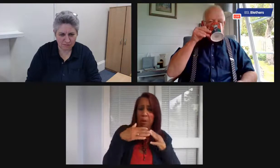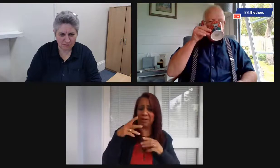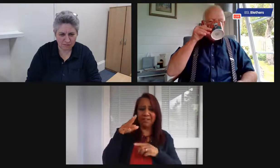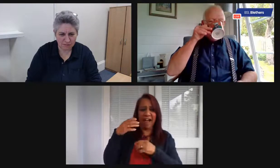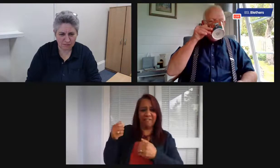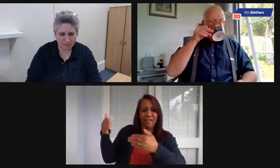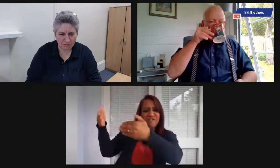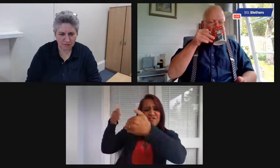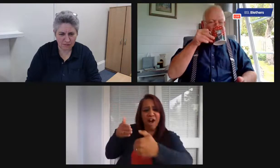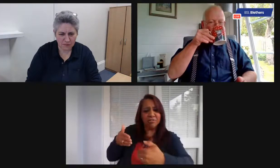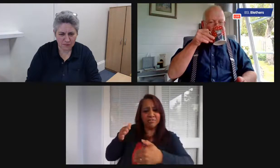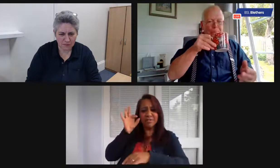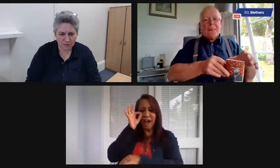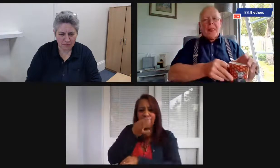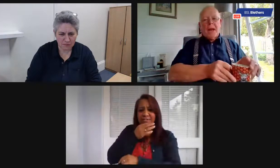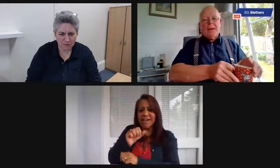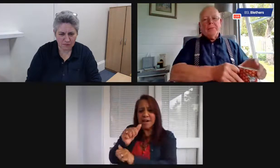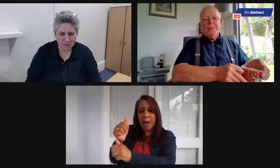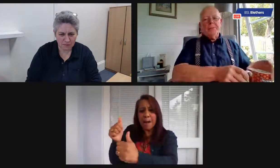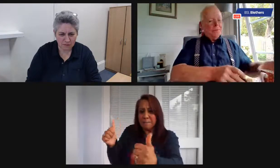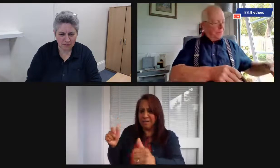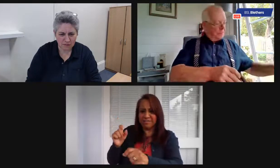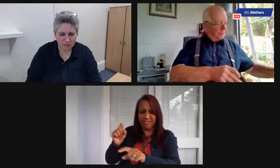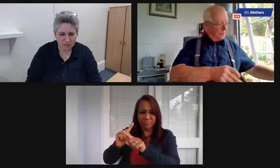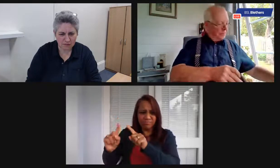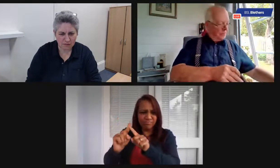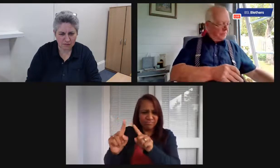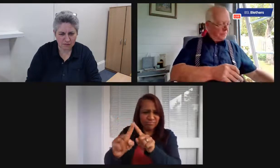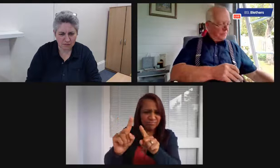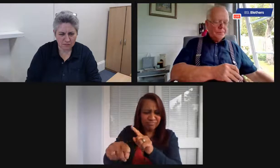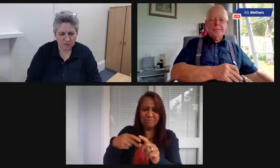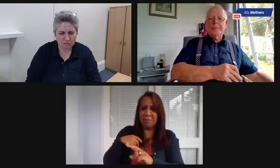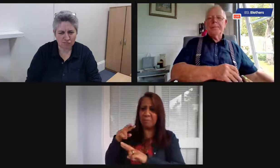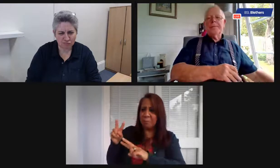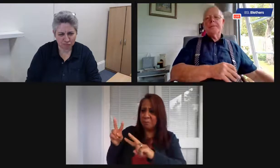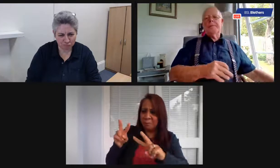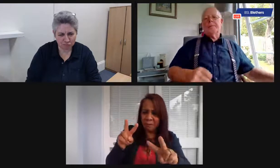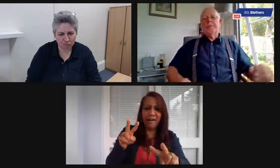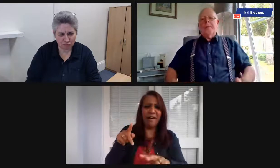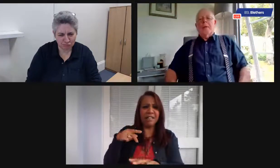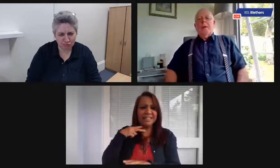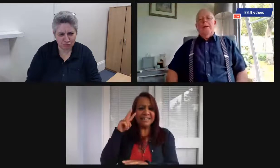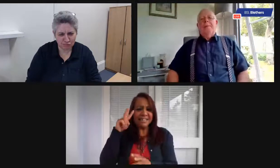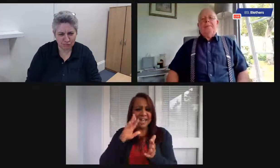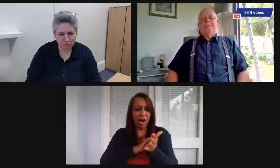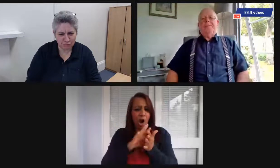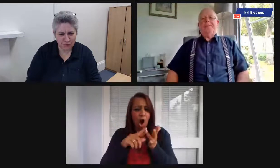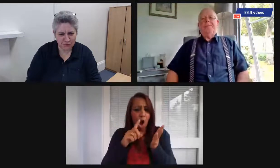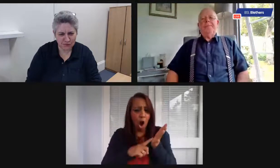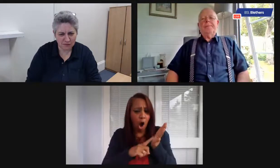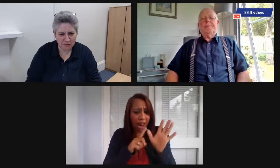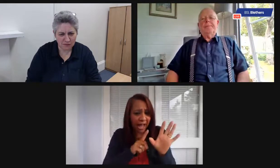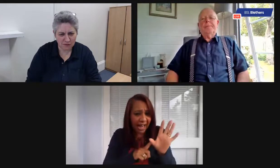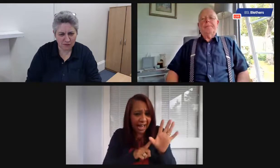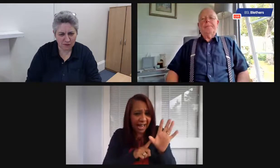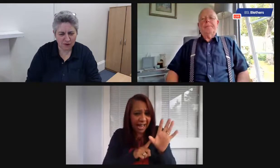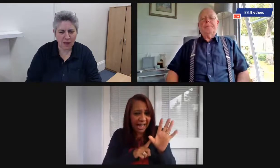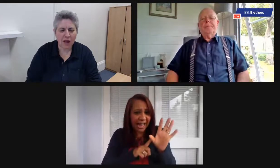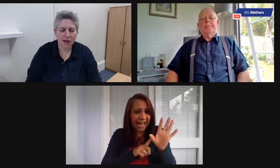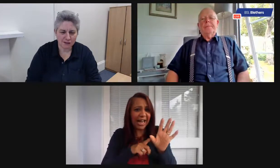what had happened was I used to walk from my corner and see all these different flowers in different gardens. And I could